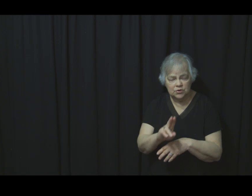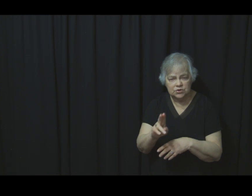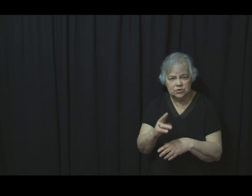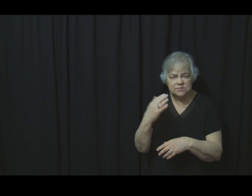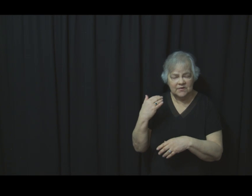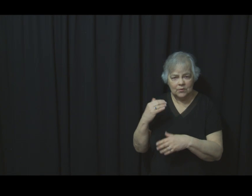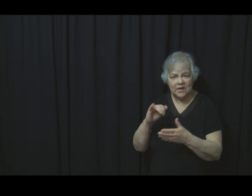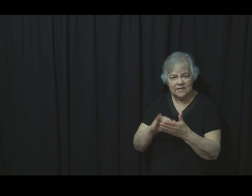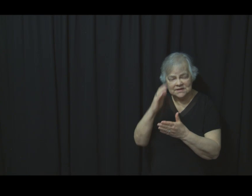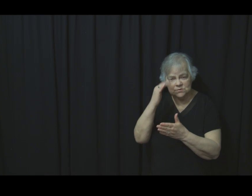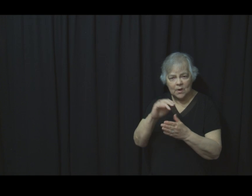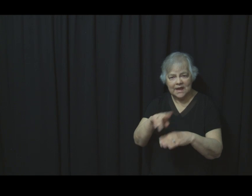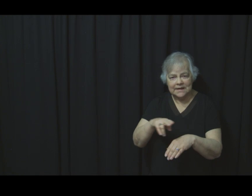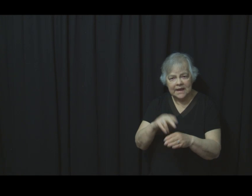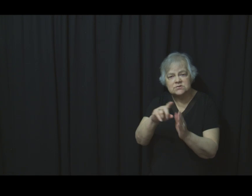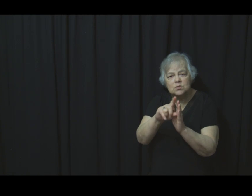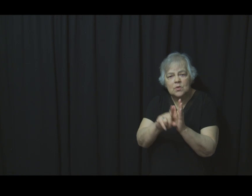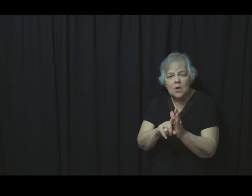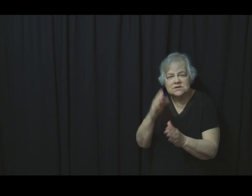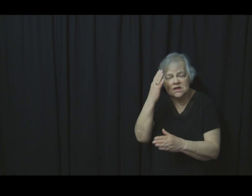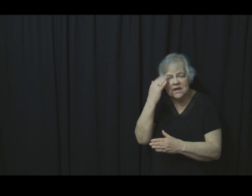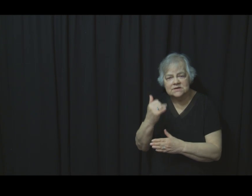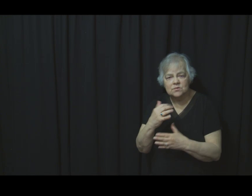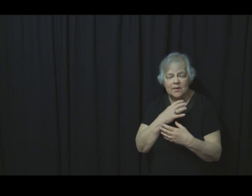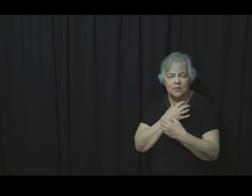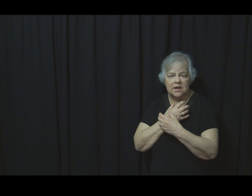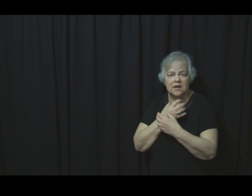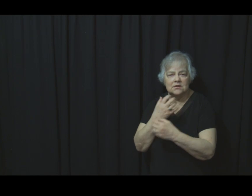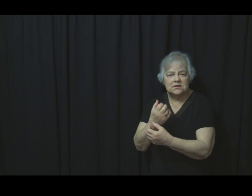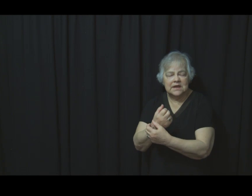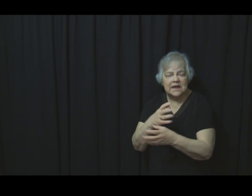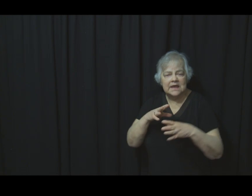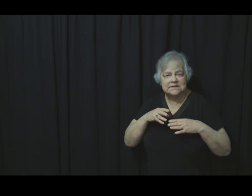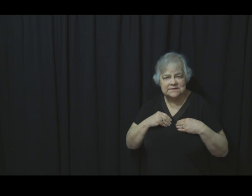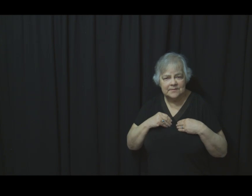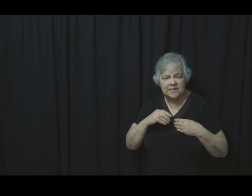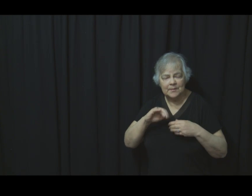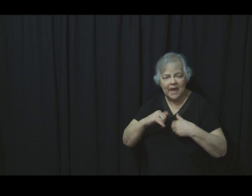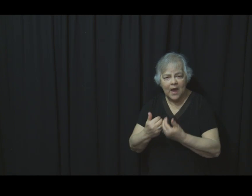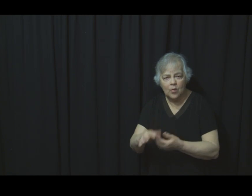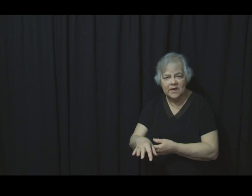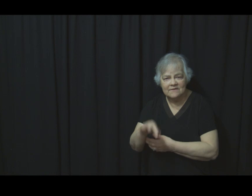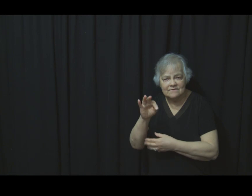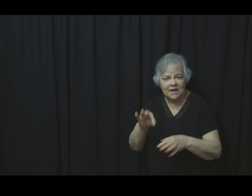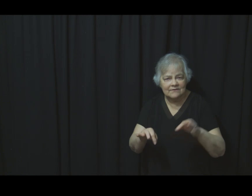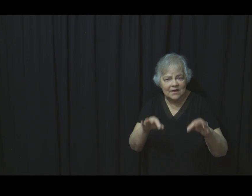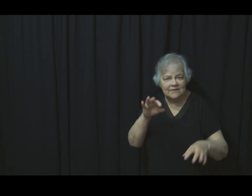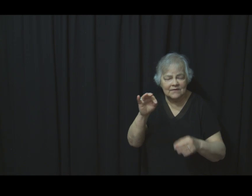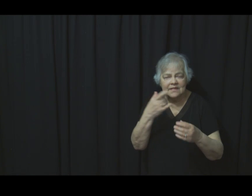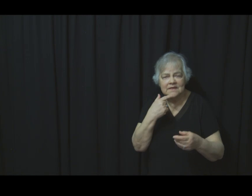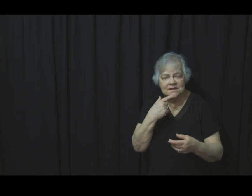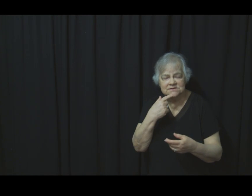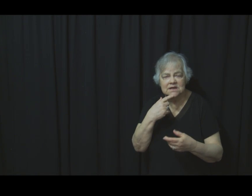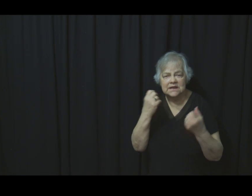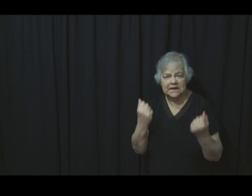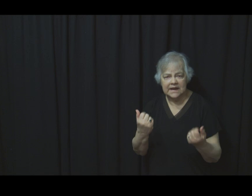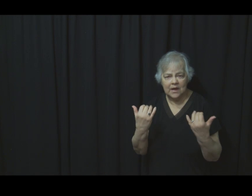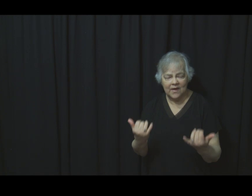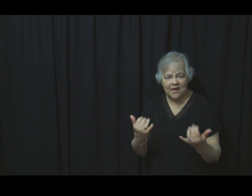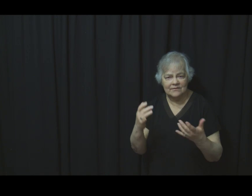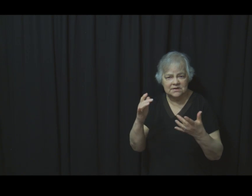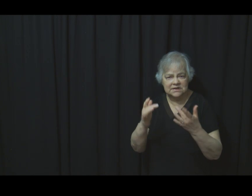natural laws. That's why we embrace them. That's how we made all these discoveries that enabled all this remarkable technology.